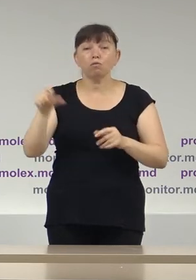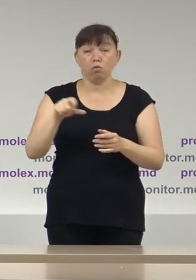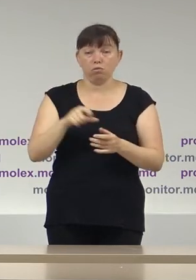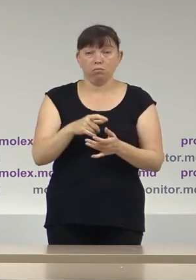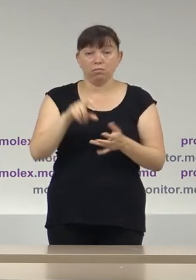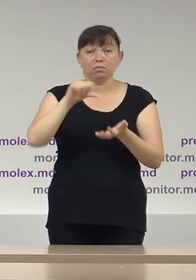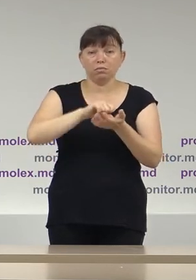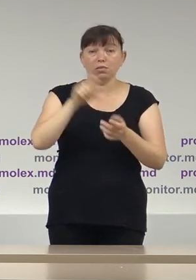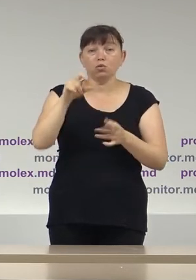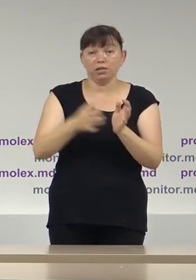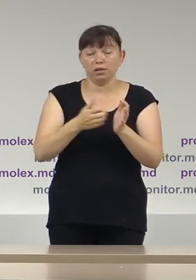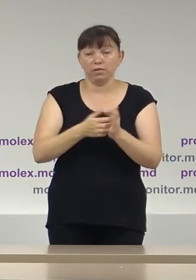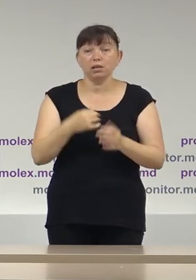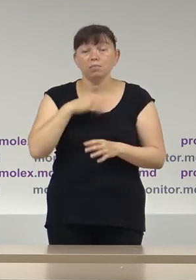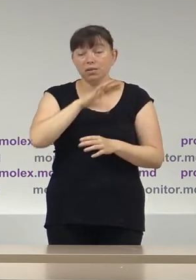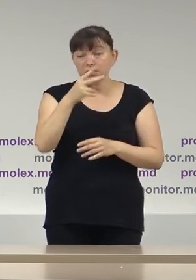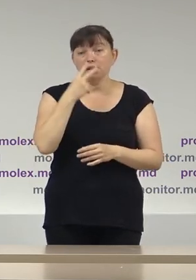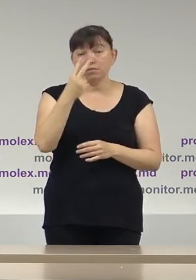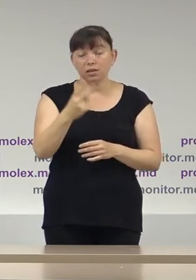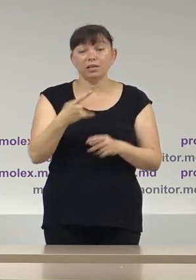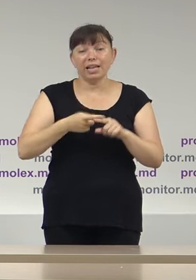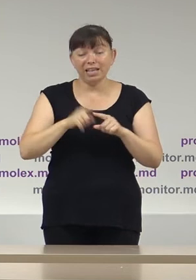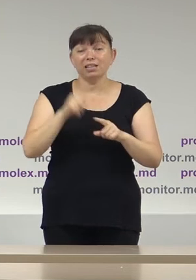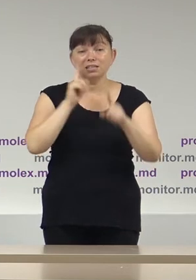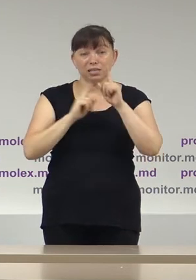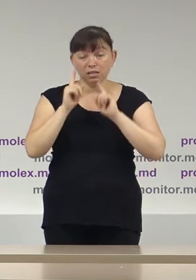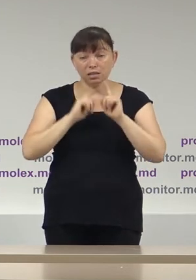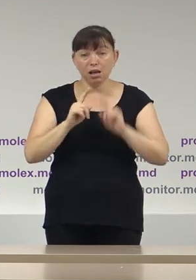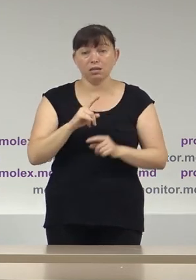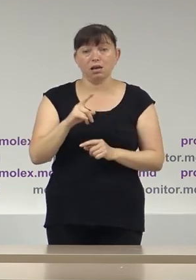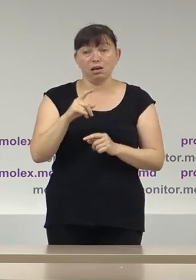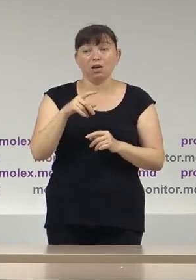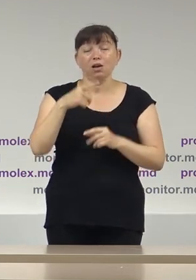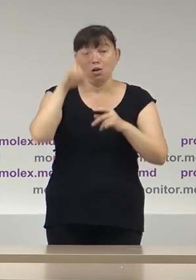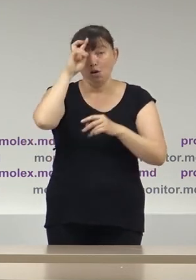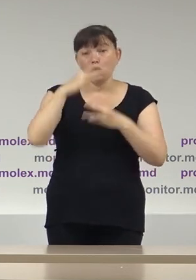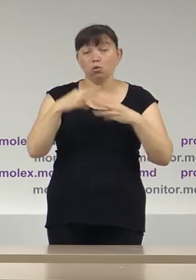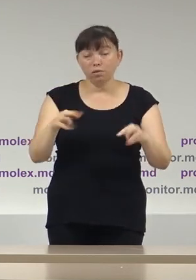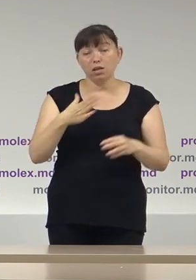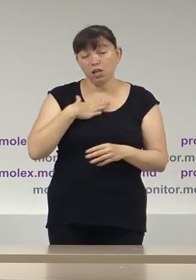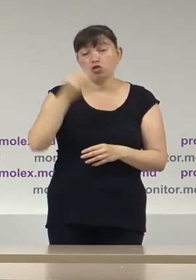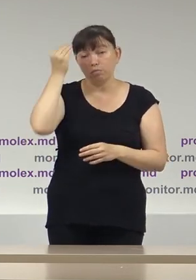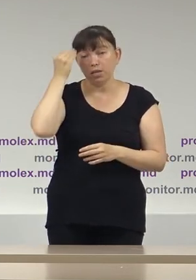decision on the grounds of lacking a quorum.